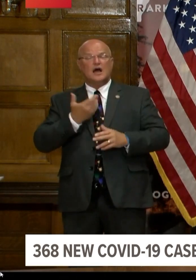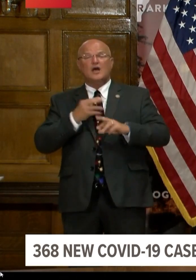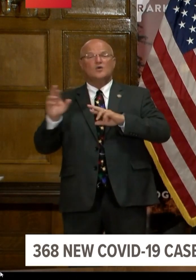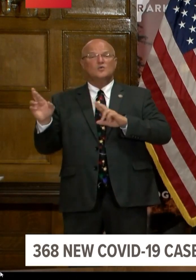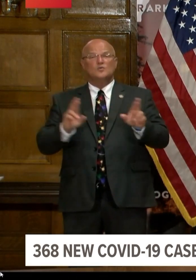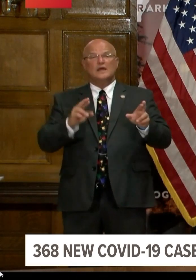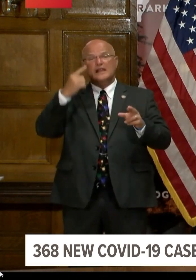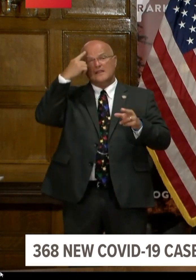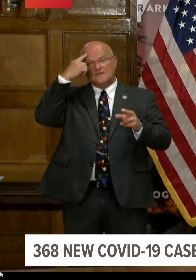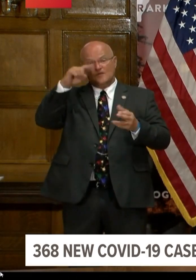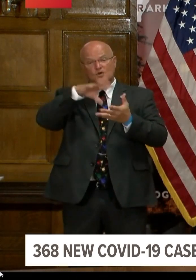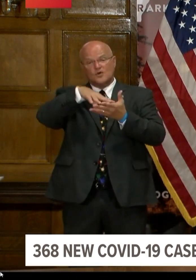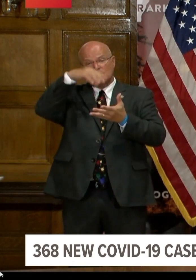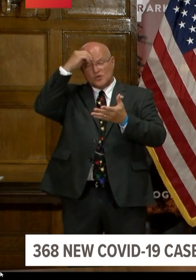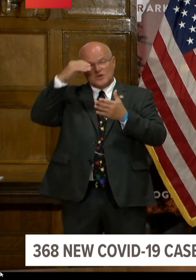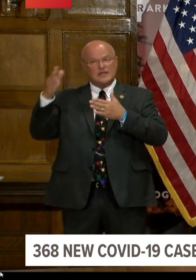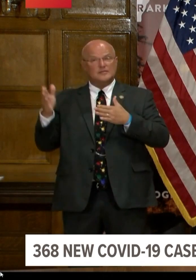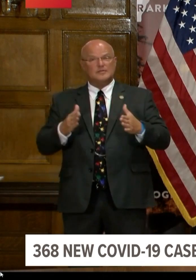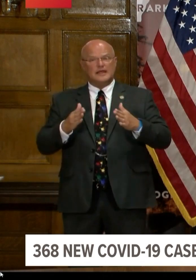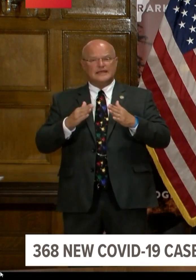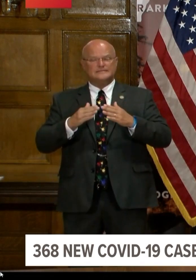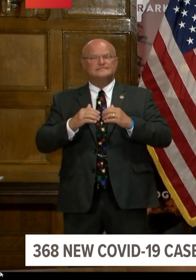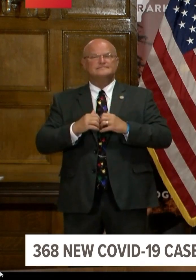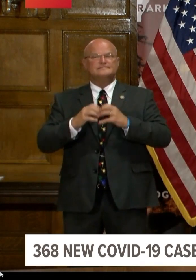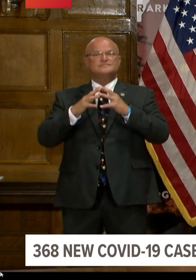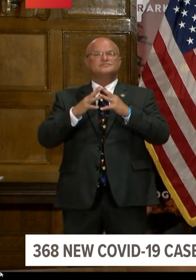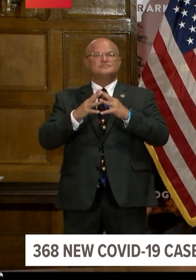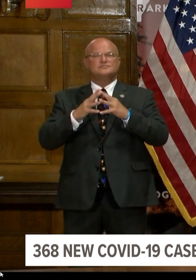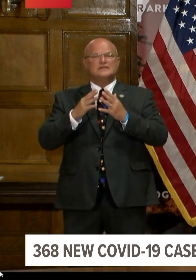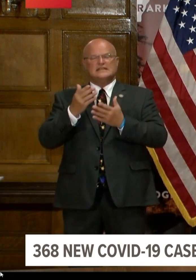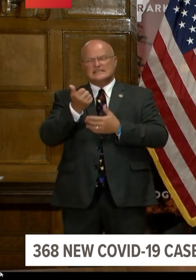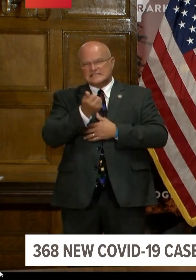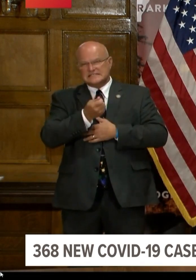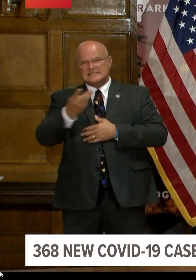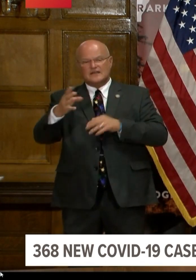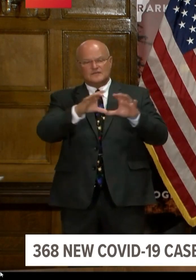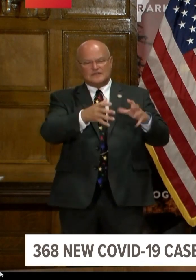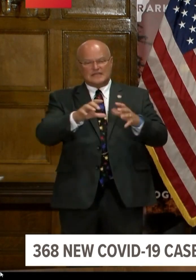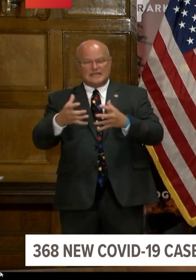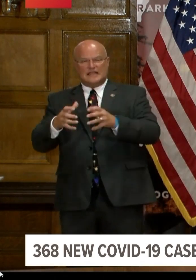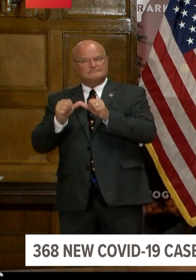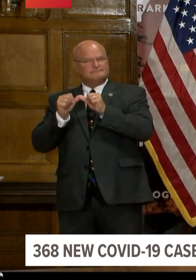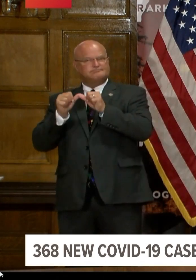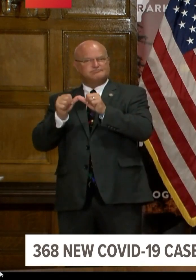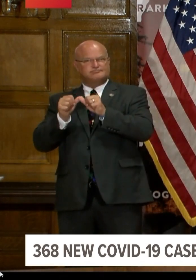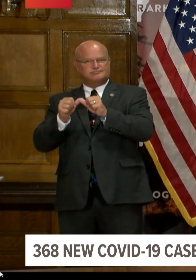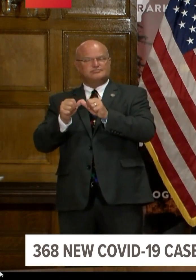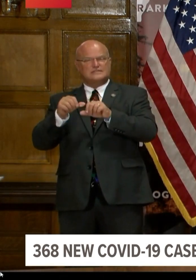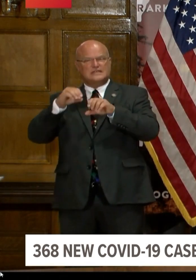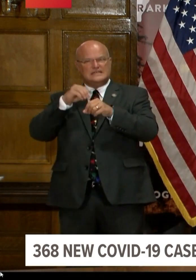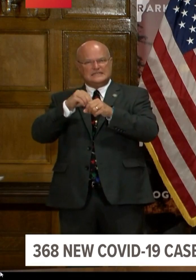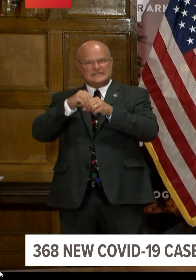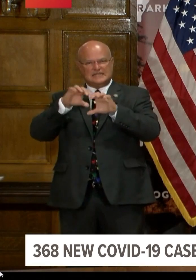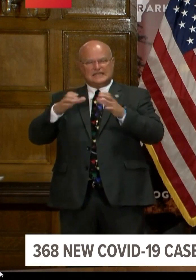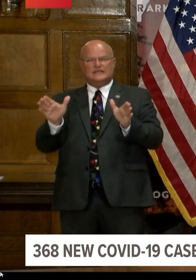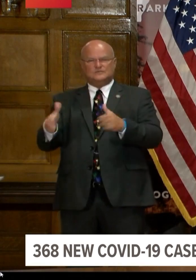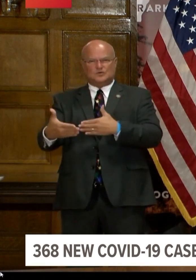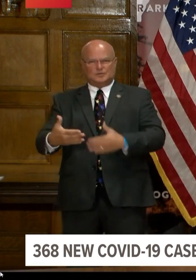Learning plan is being implemented, as they still have a number of their grades that are carrying on as usual on-site.